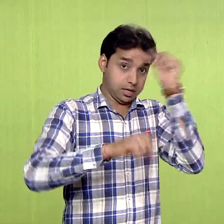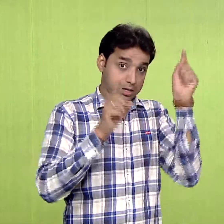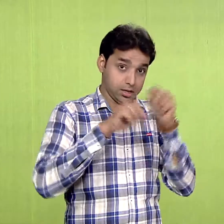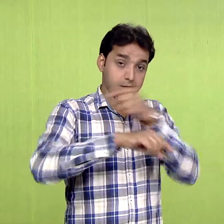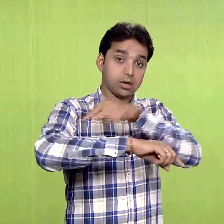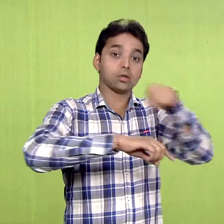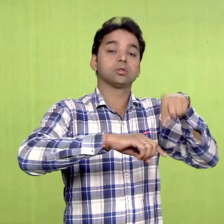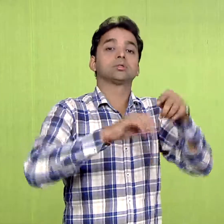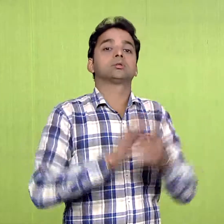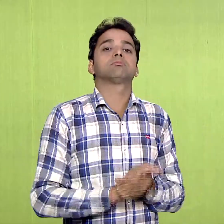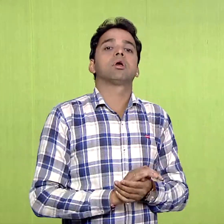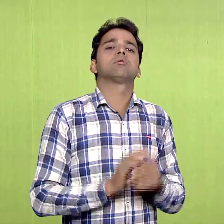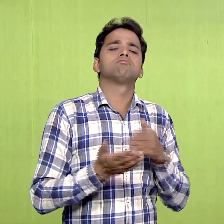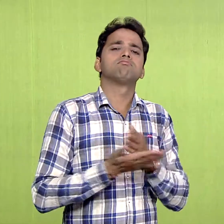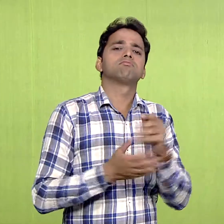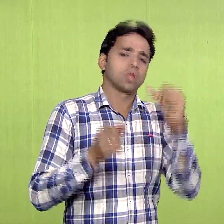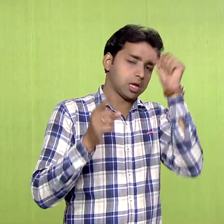different regions of the country.